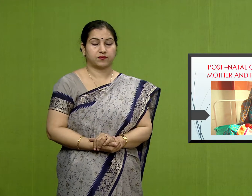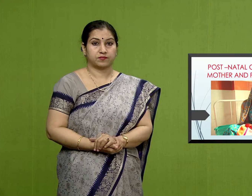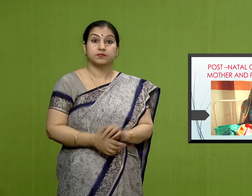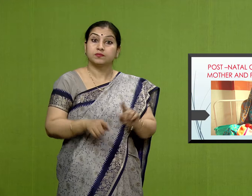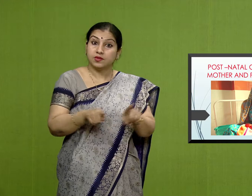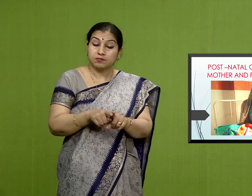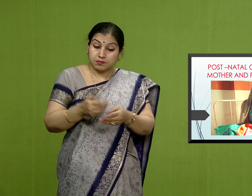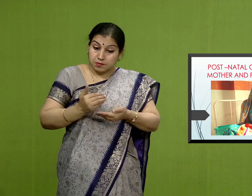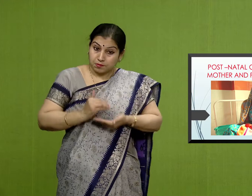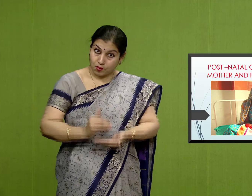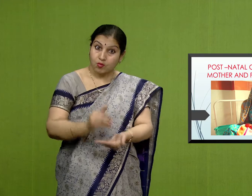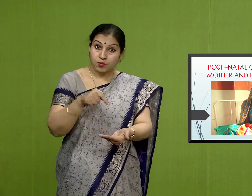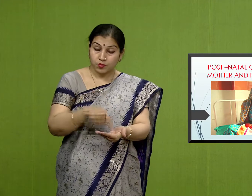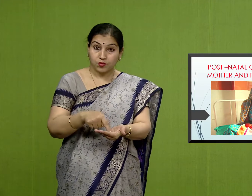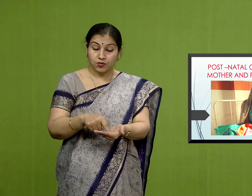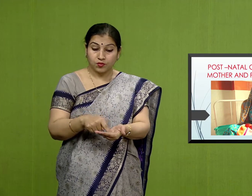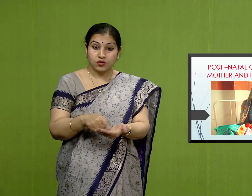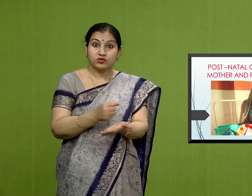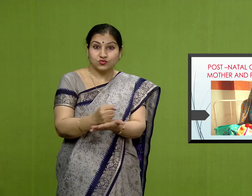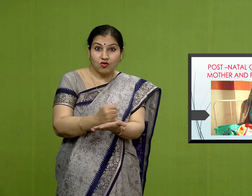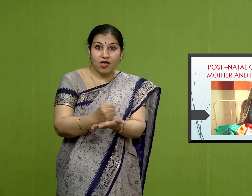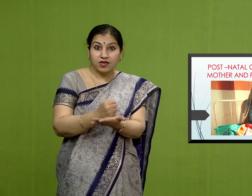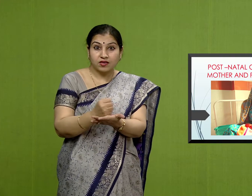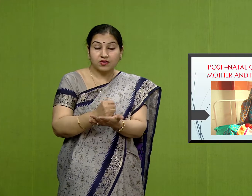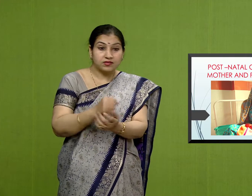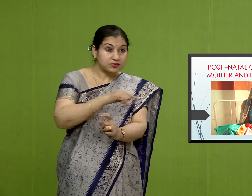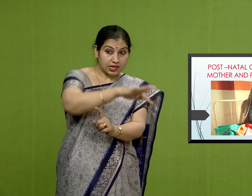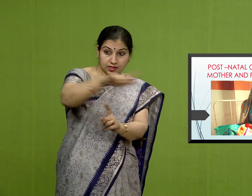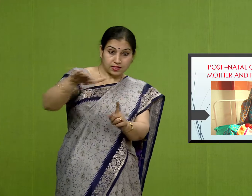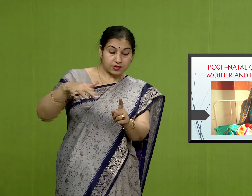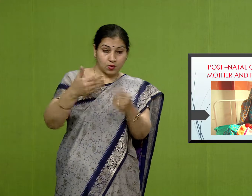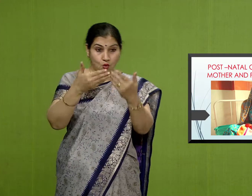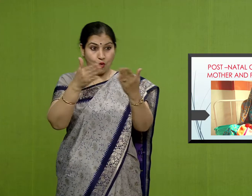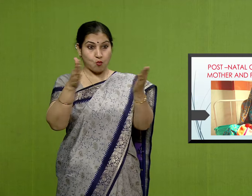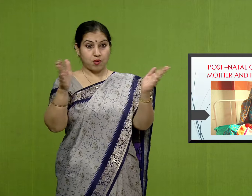and the newborn is trying to adjust in the open world.